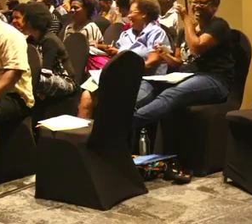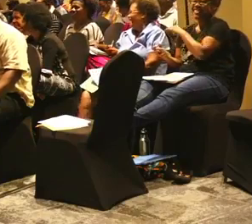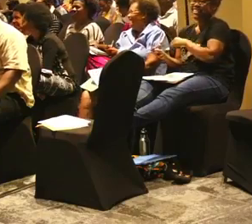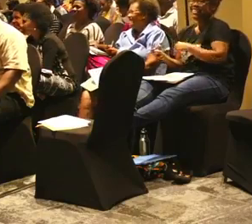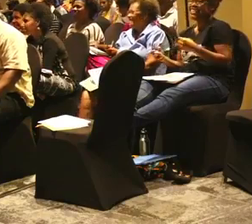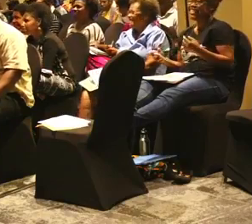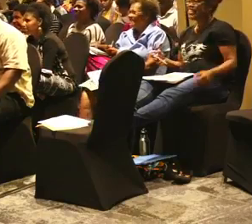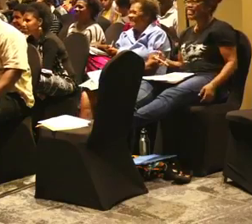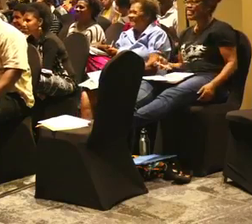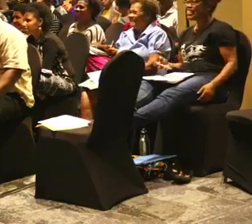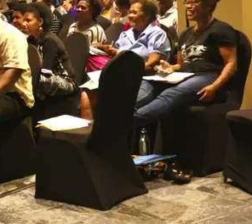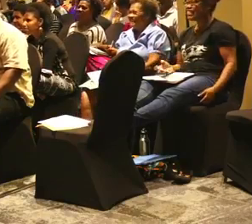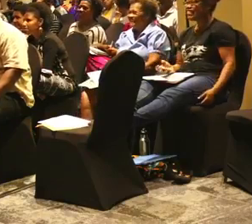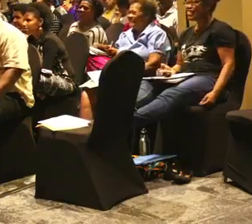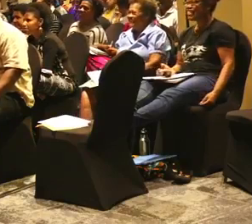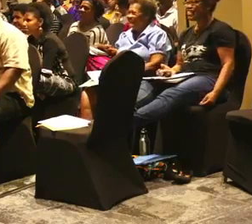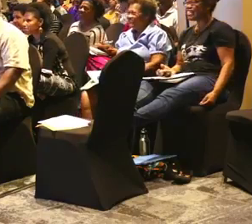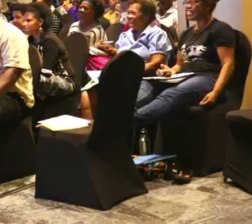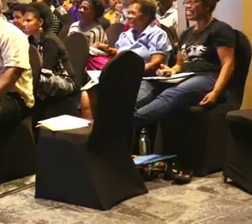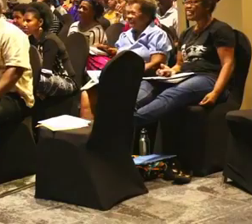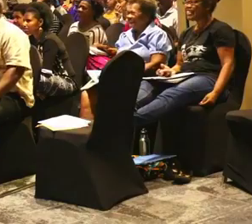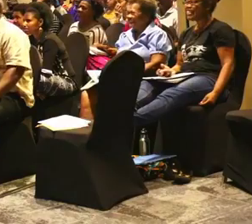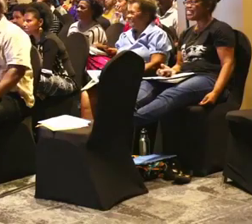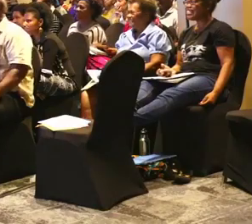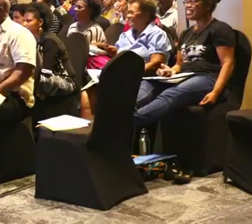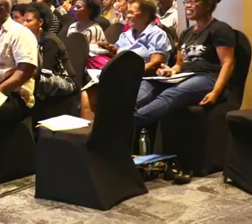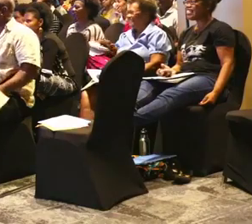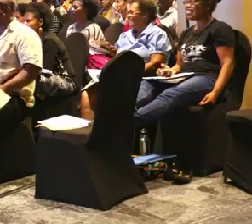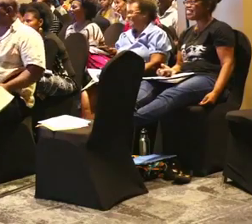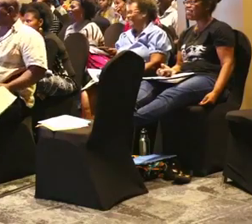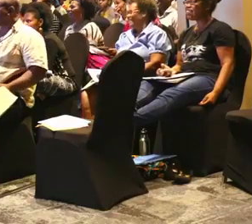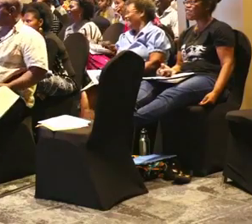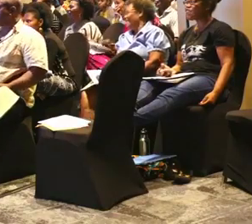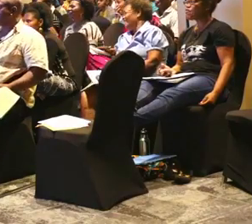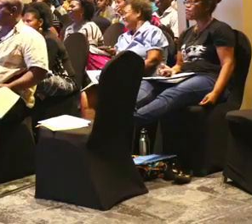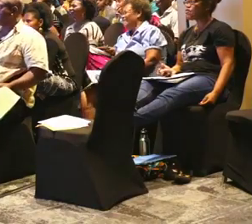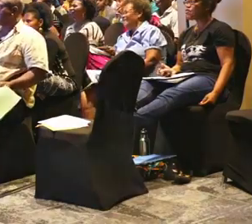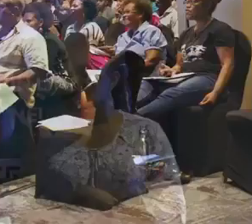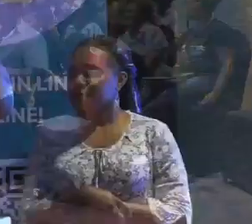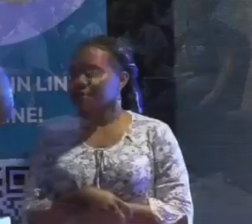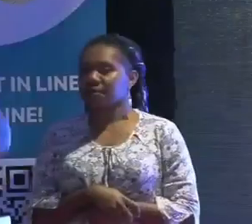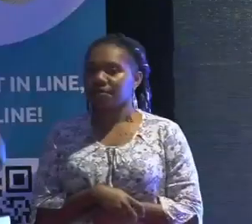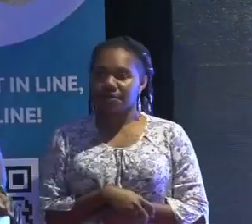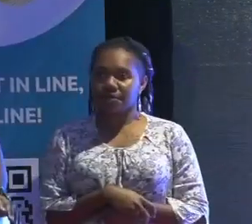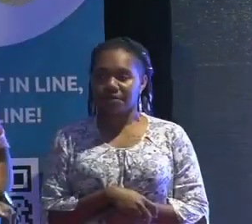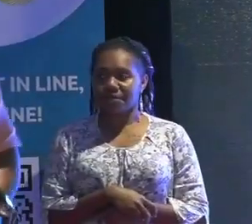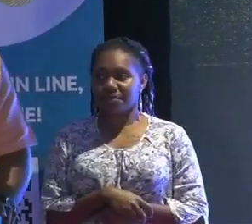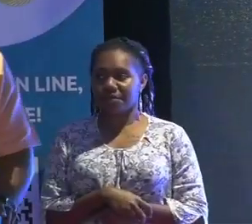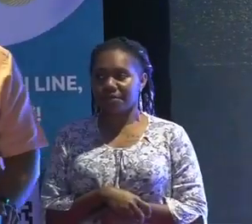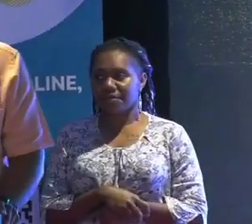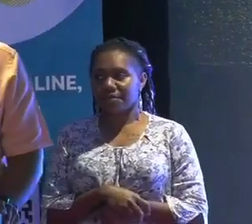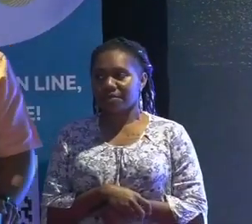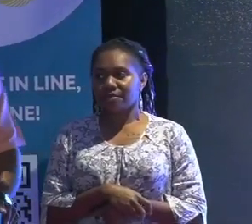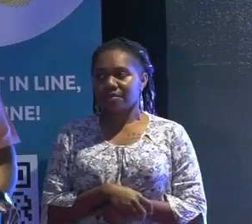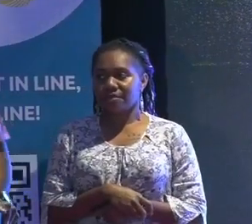Sorry, this is beyond our control, so we'll blame it on our IT guys there.